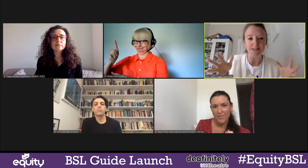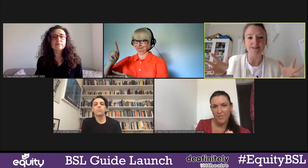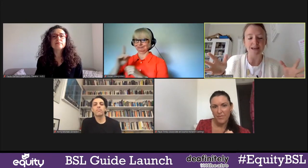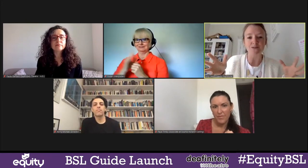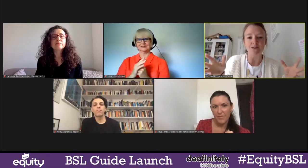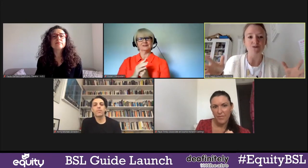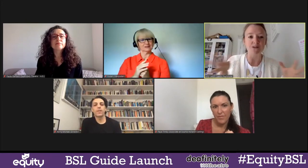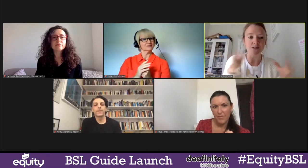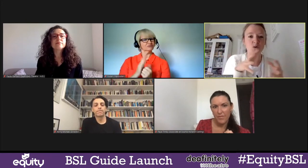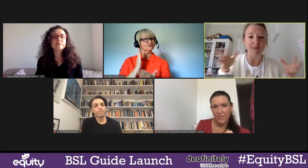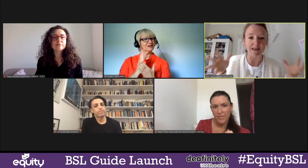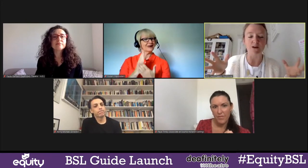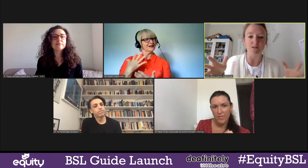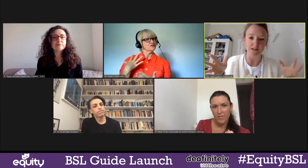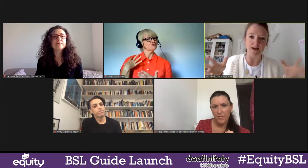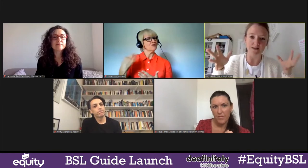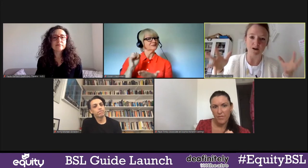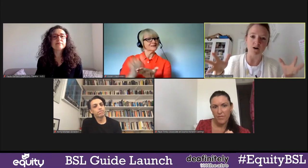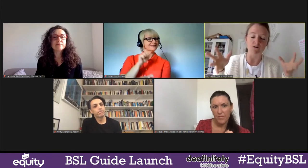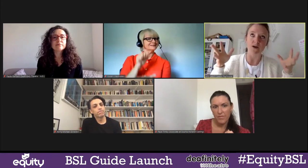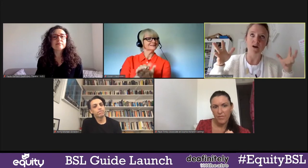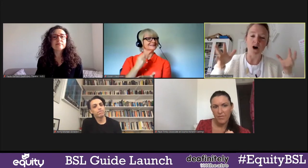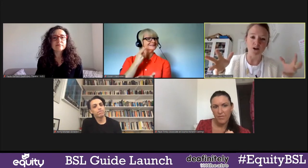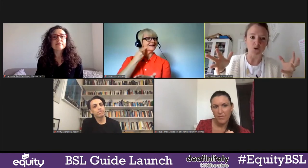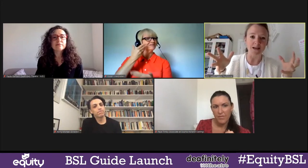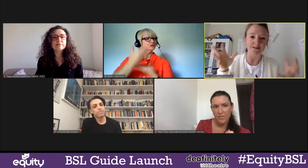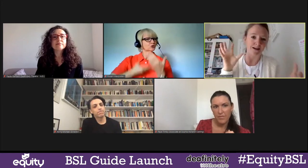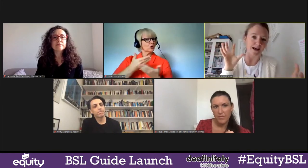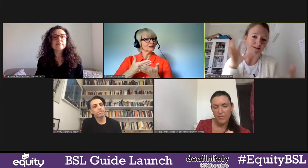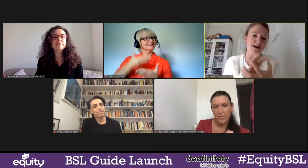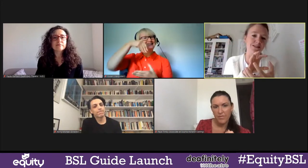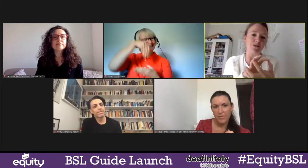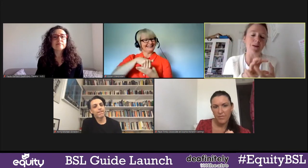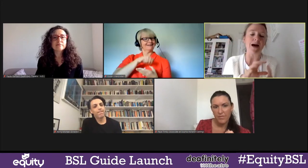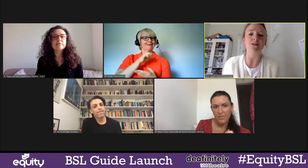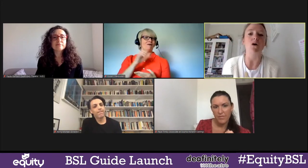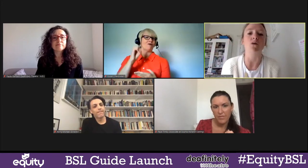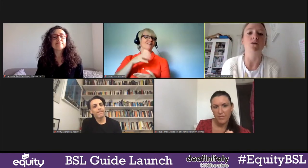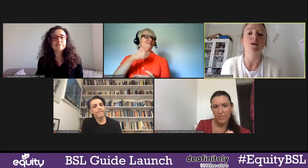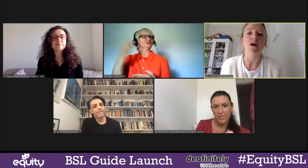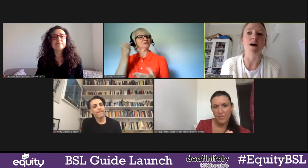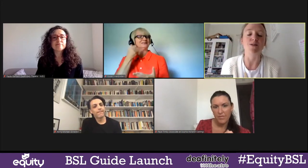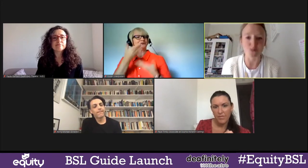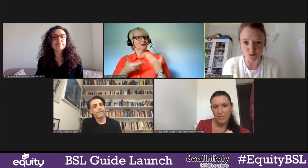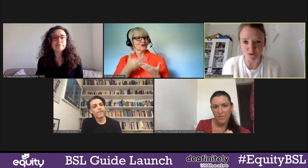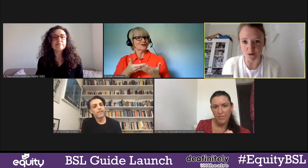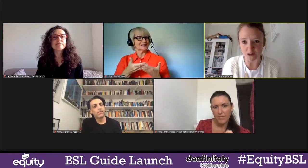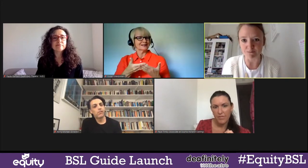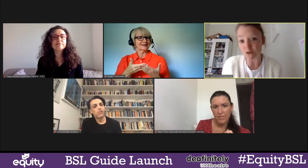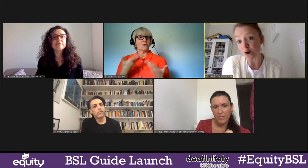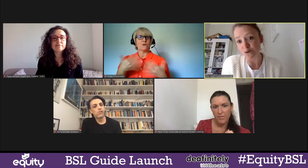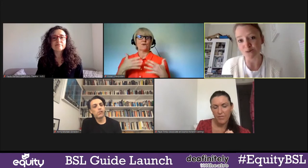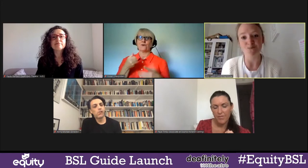deaf stories within the context of Oliver Twist, and it had a massive impact on the story that we told. So